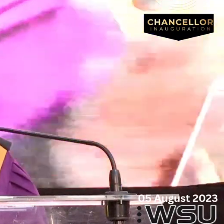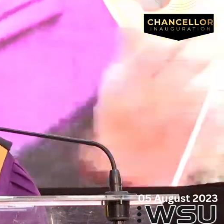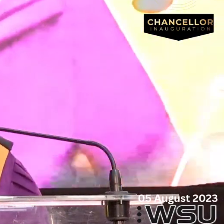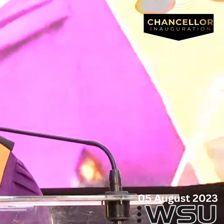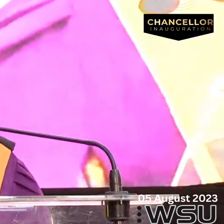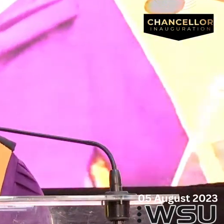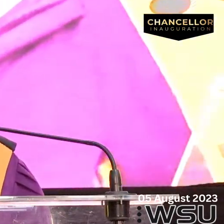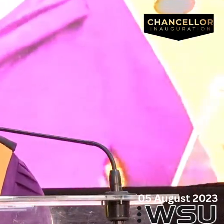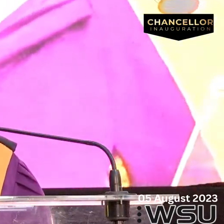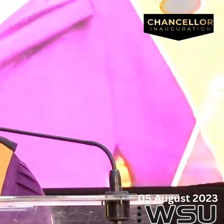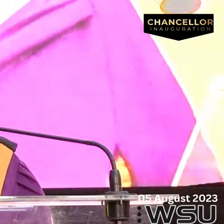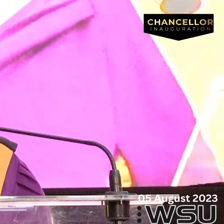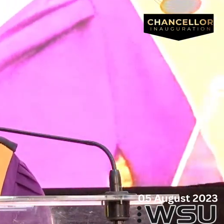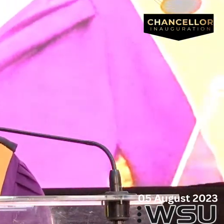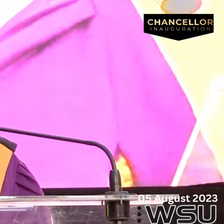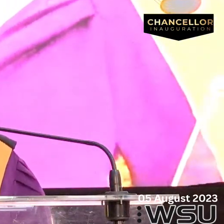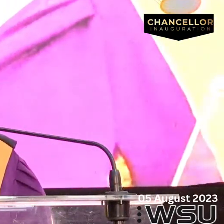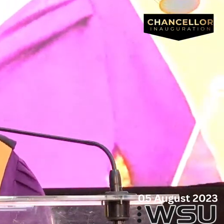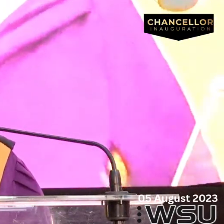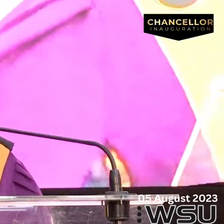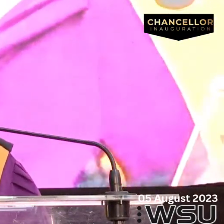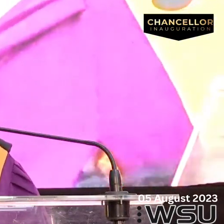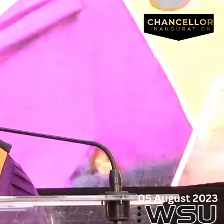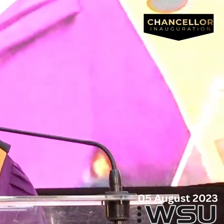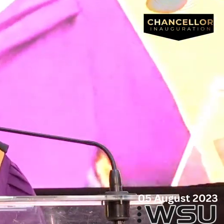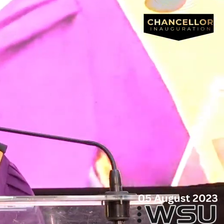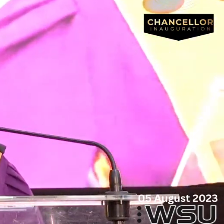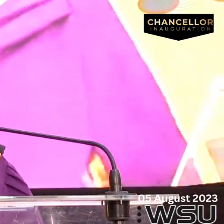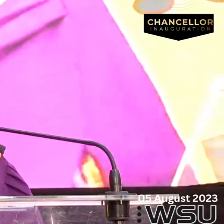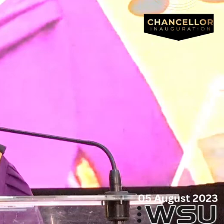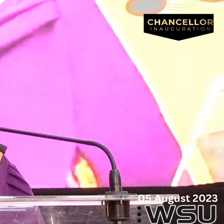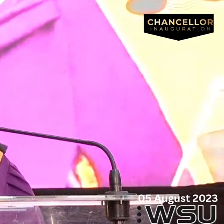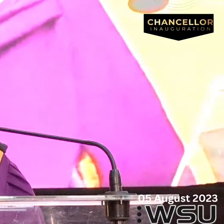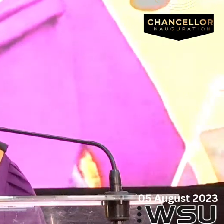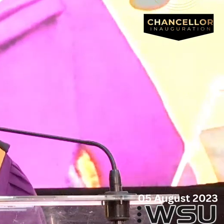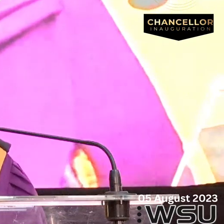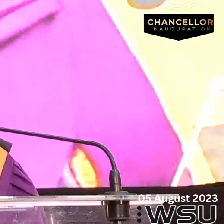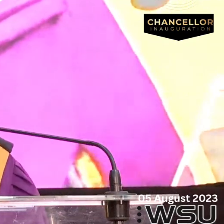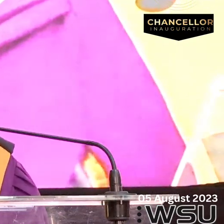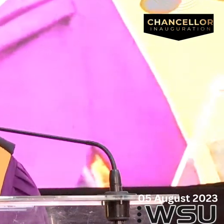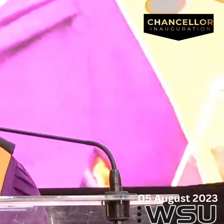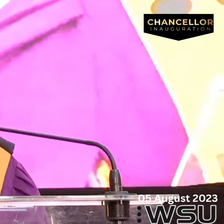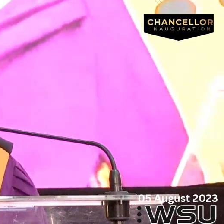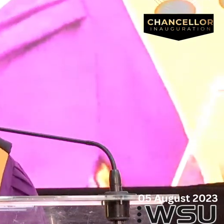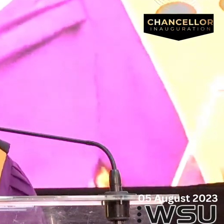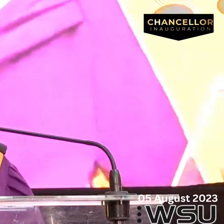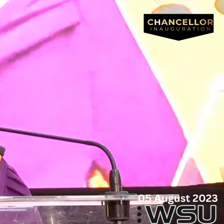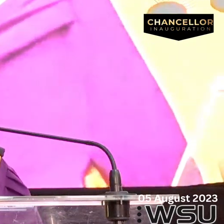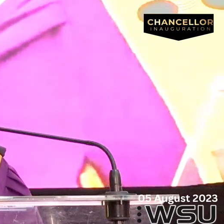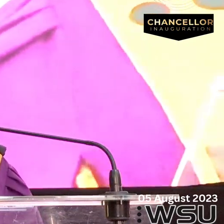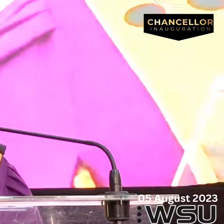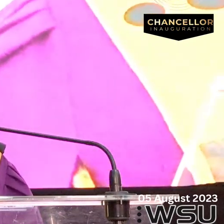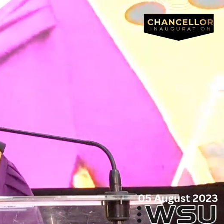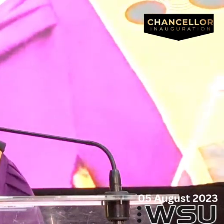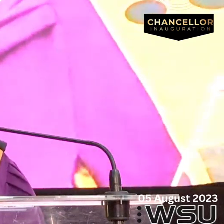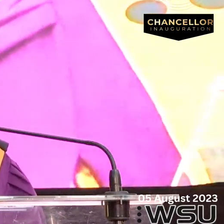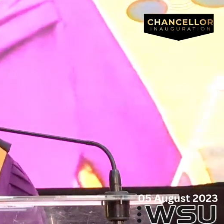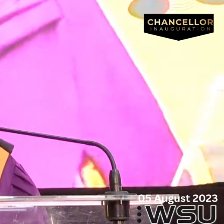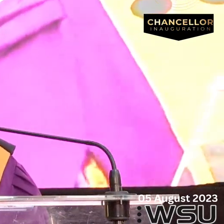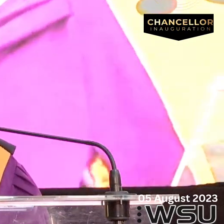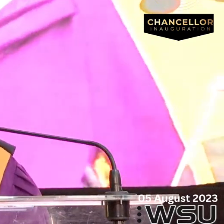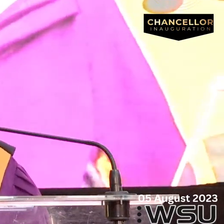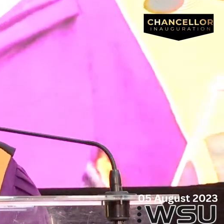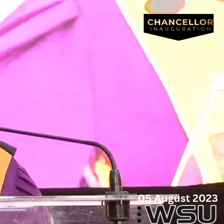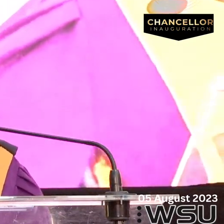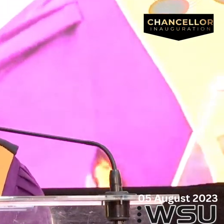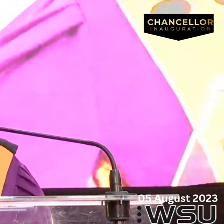going to be happy in that place, whatever it is. But I was pleasantly surprised. I